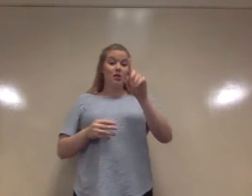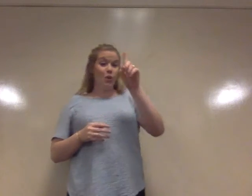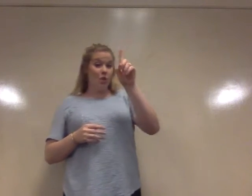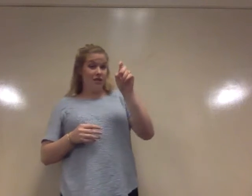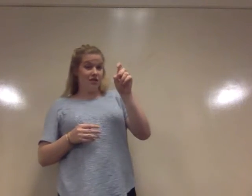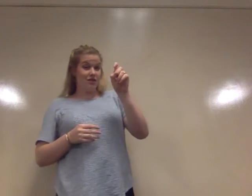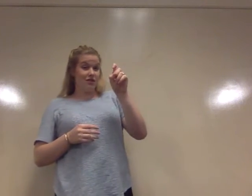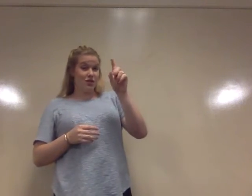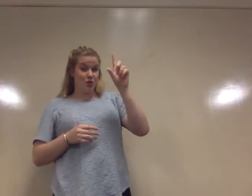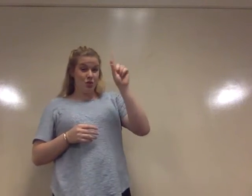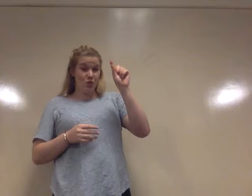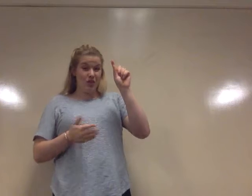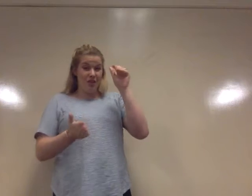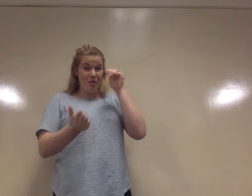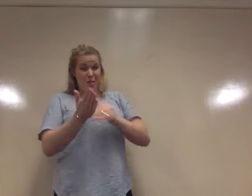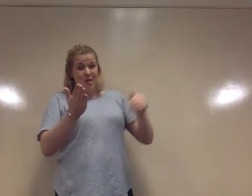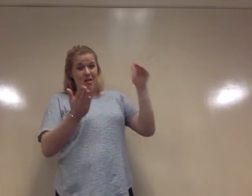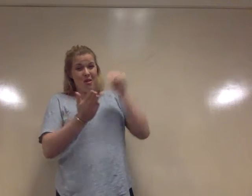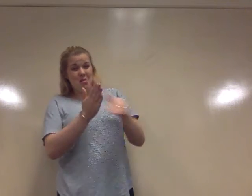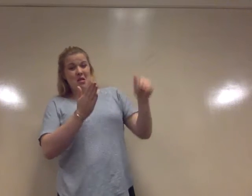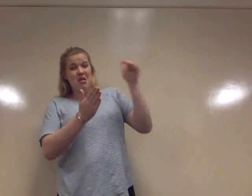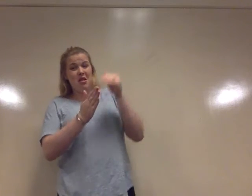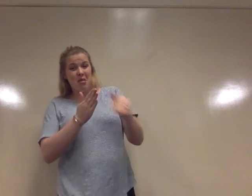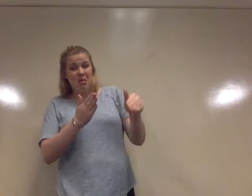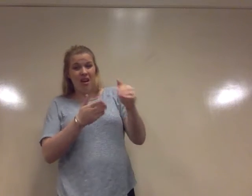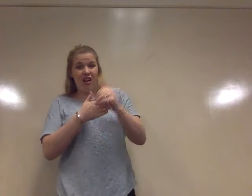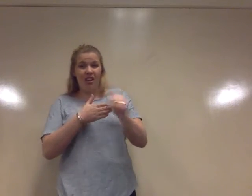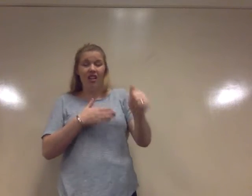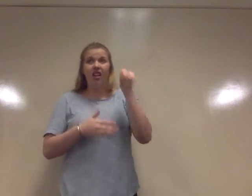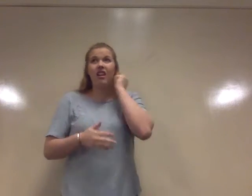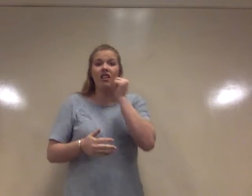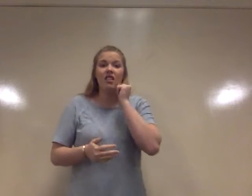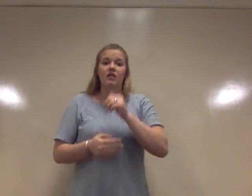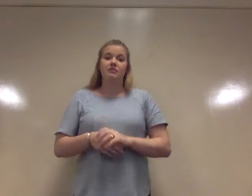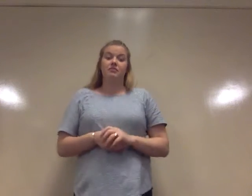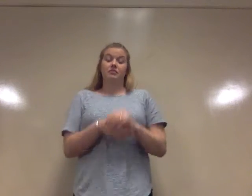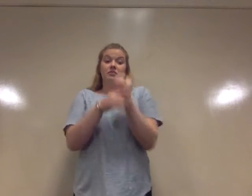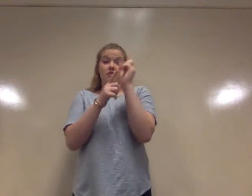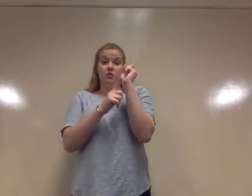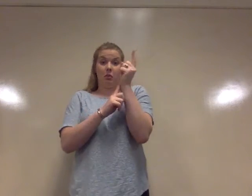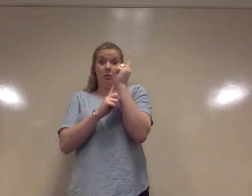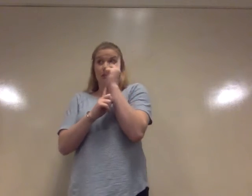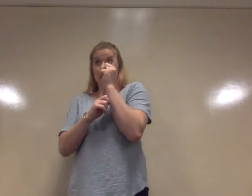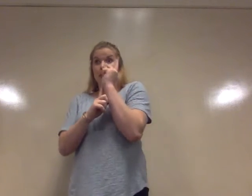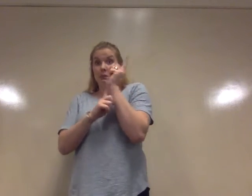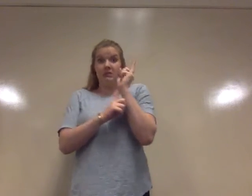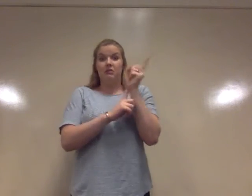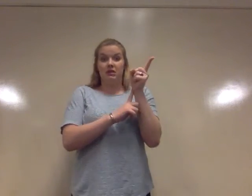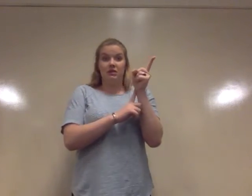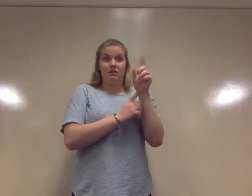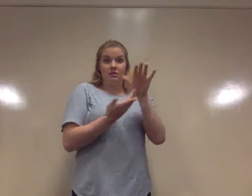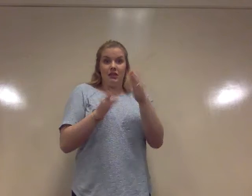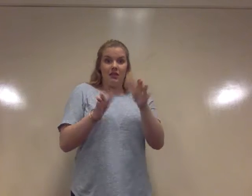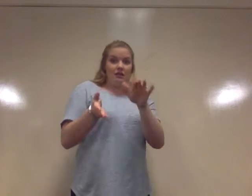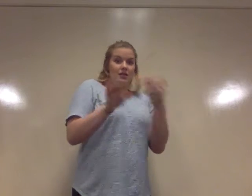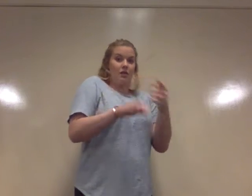billion each year. Every minute, a person in the U.S. is killed by heart disease. 1,500